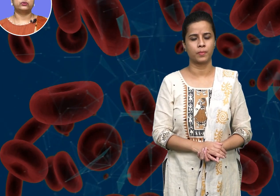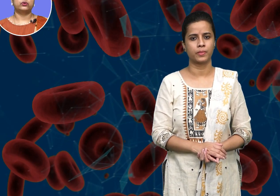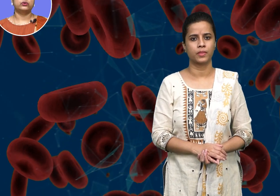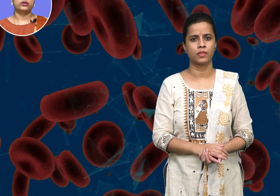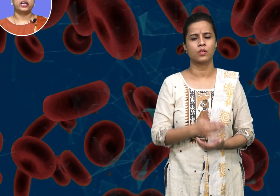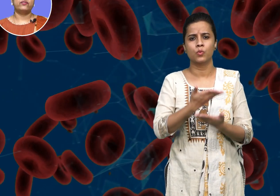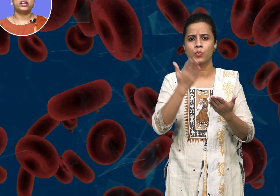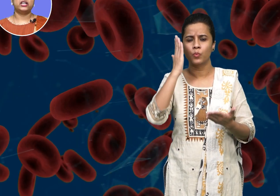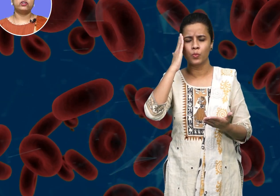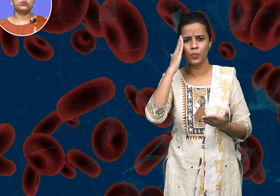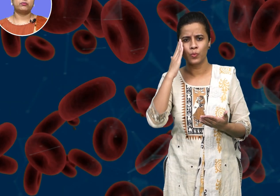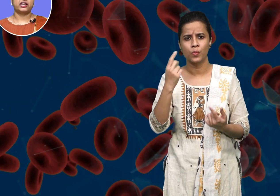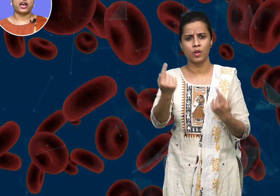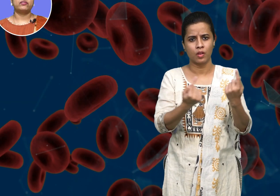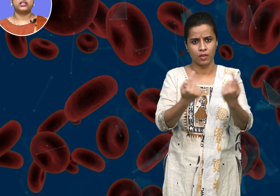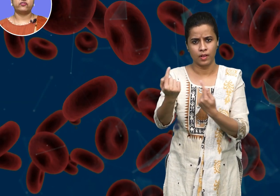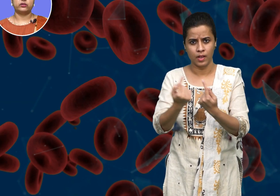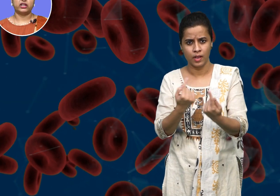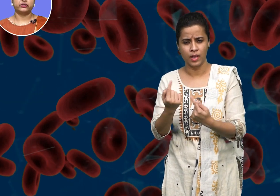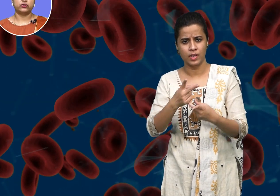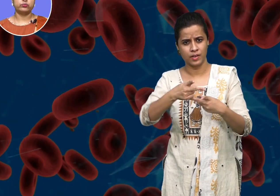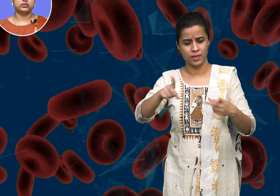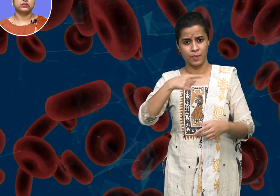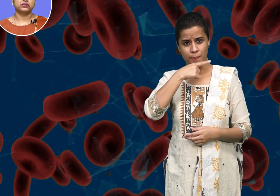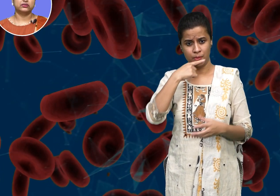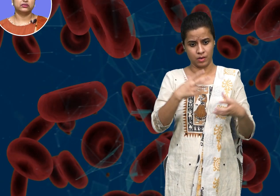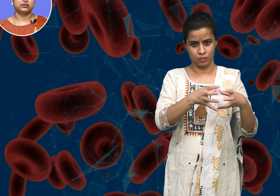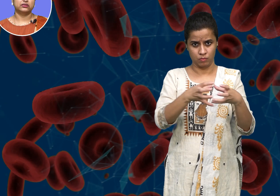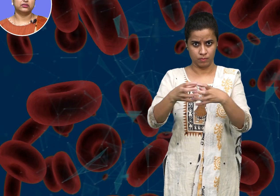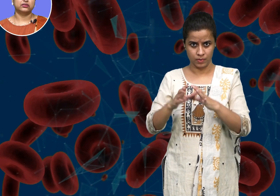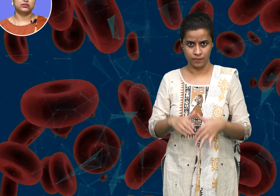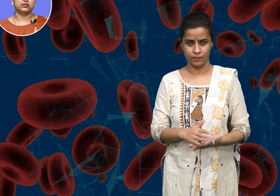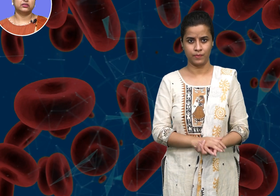Do you know every individual may have a different blood group?